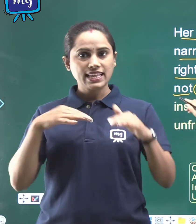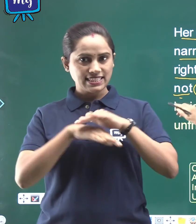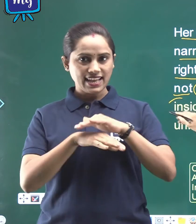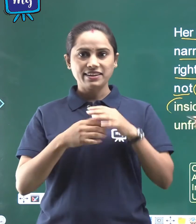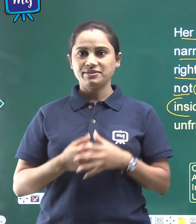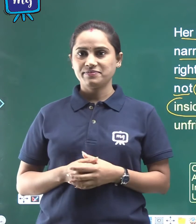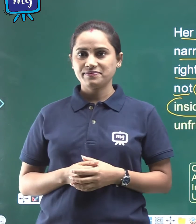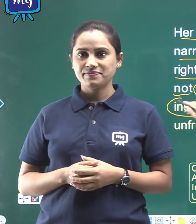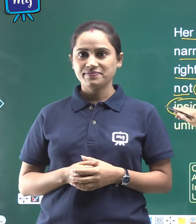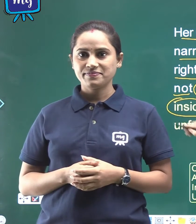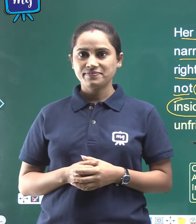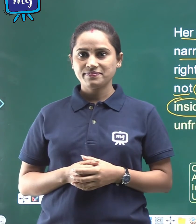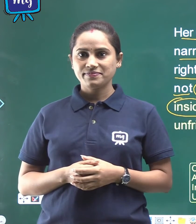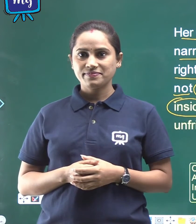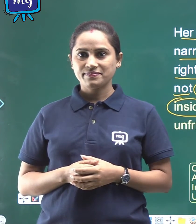inside.